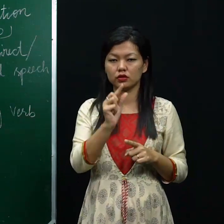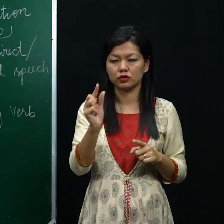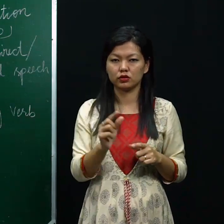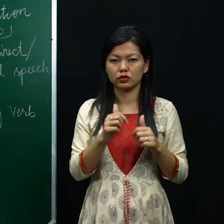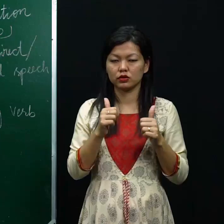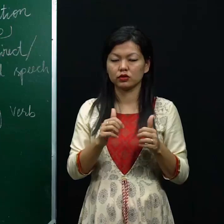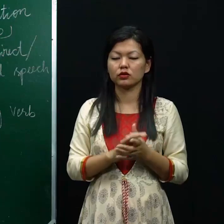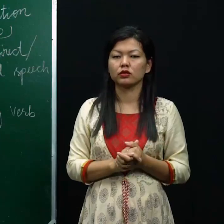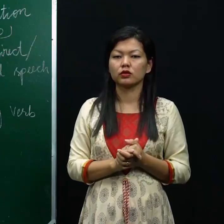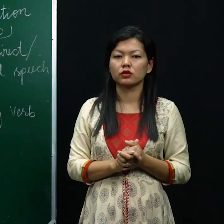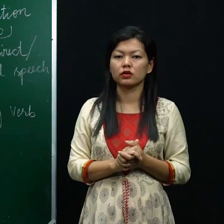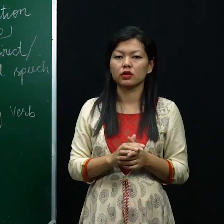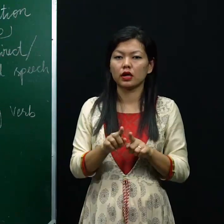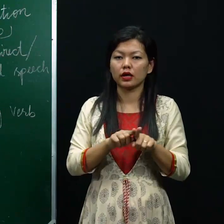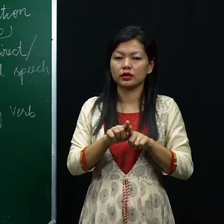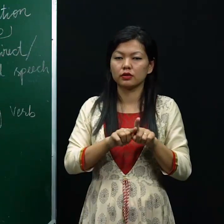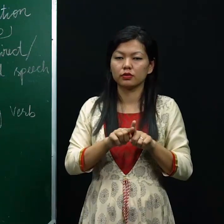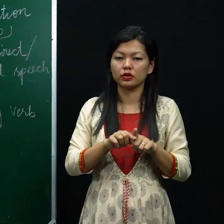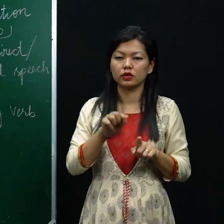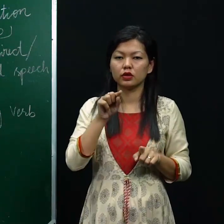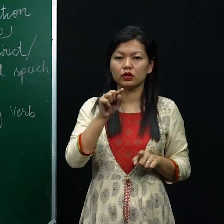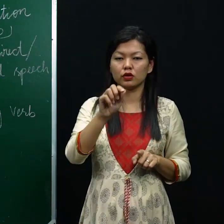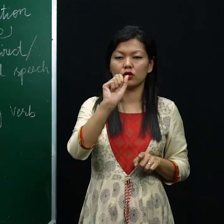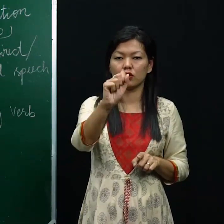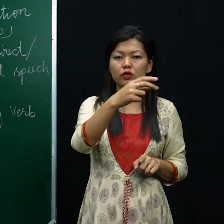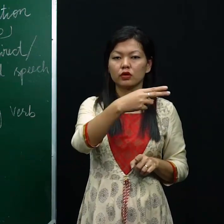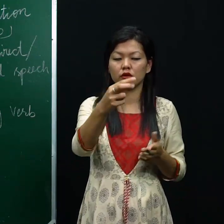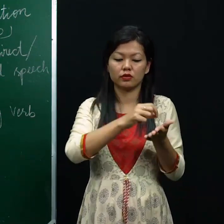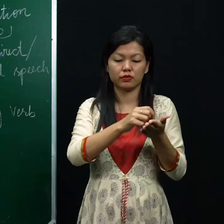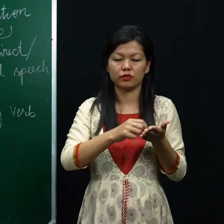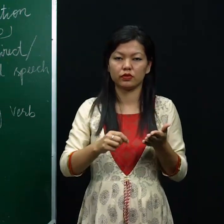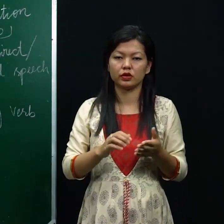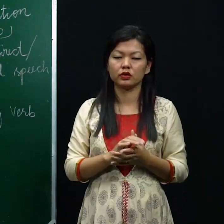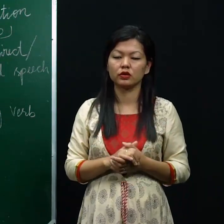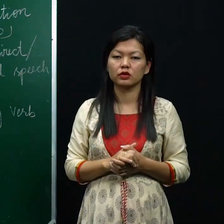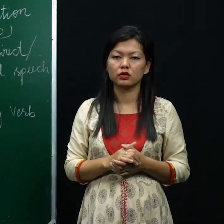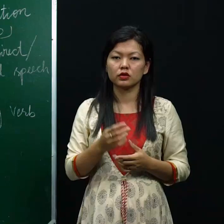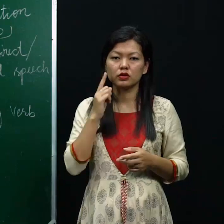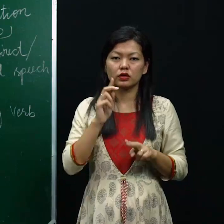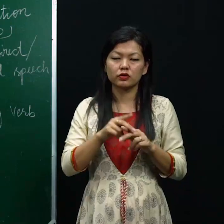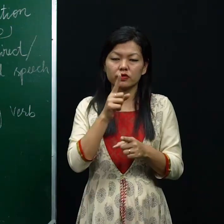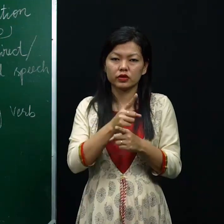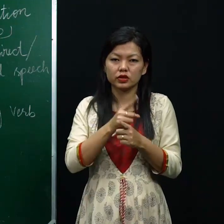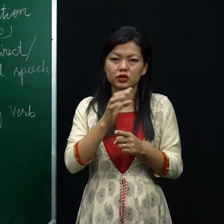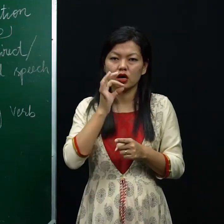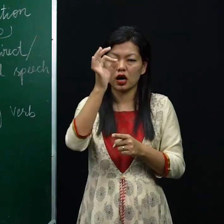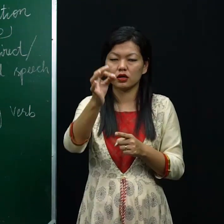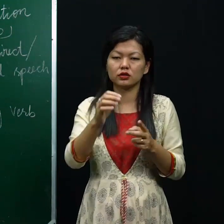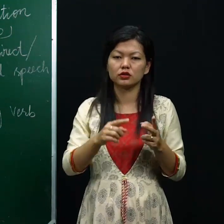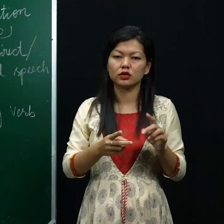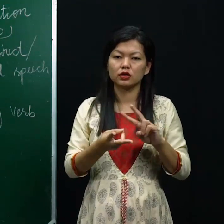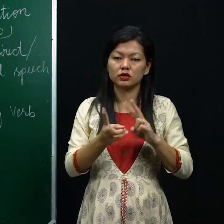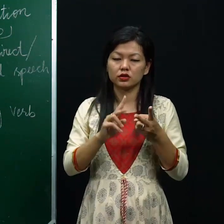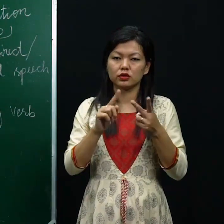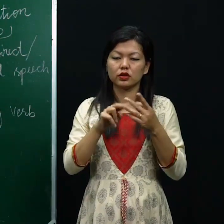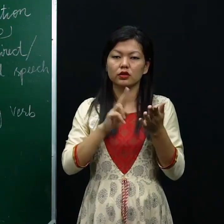Write down your name. If you find the sentence and your teachers have asked you to change that into indirect speech, what do? You have to use the